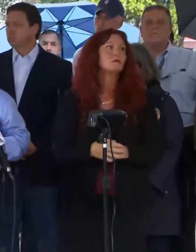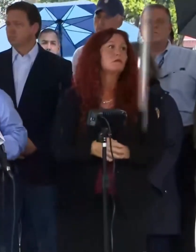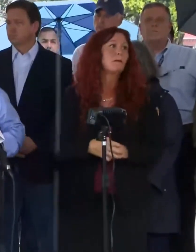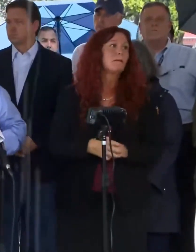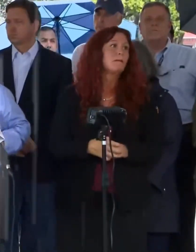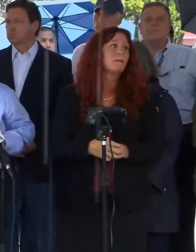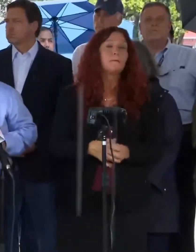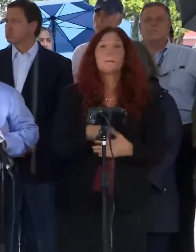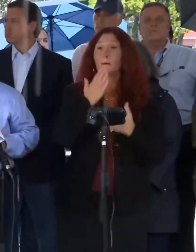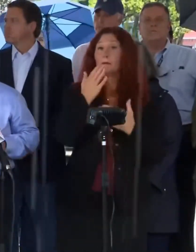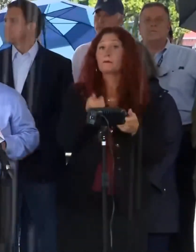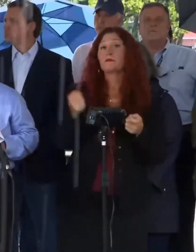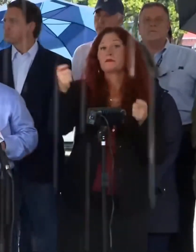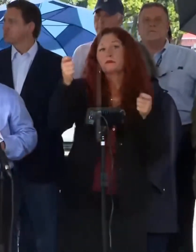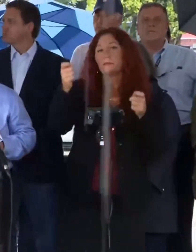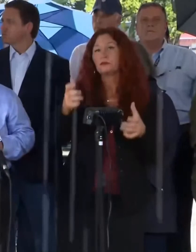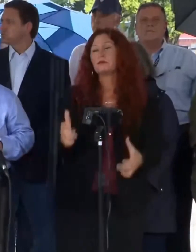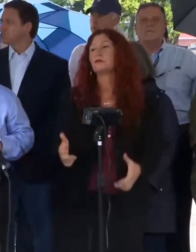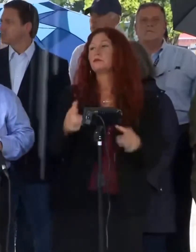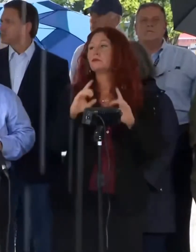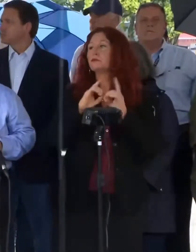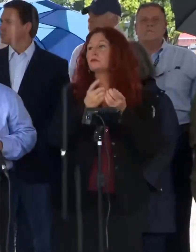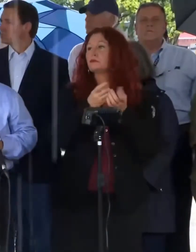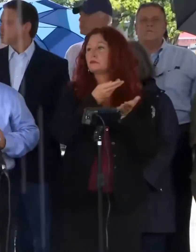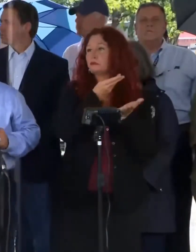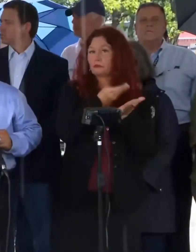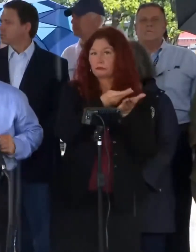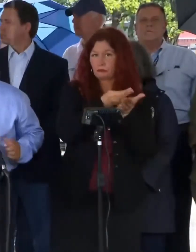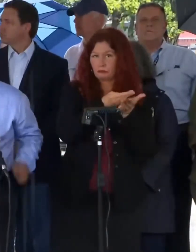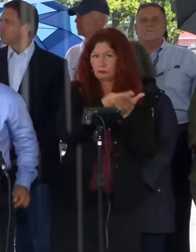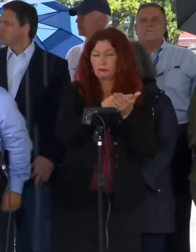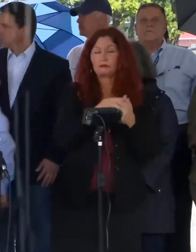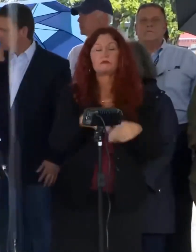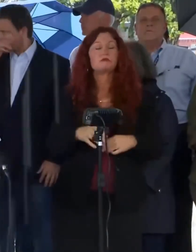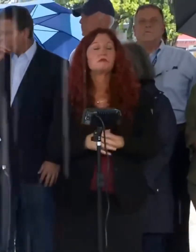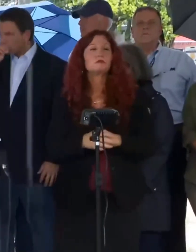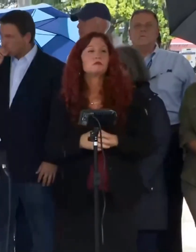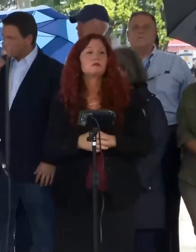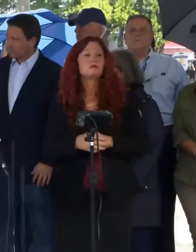Thank you, Director. And now for the Department of Economic Opportunity, Secretary Jane Eagle.